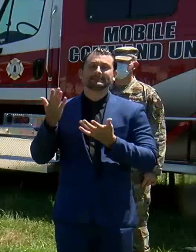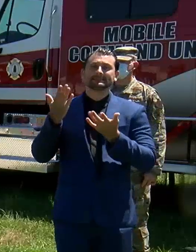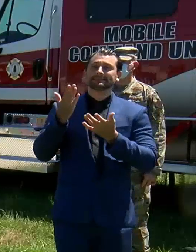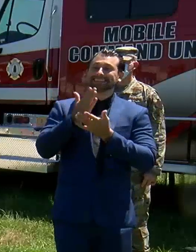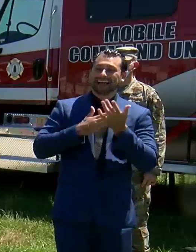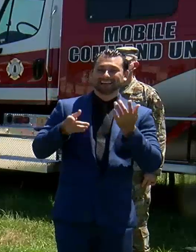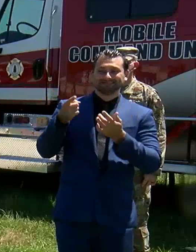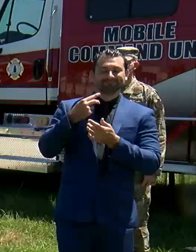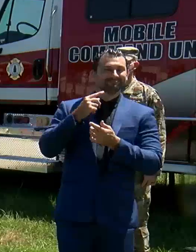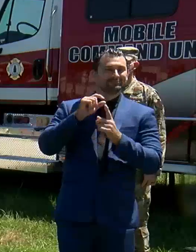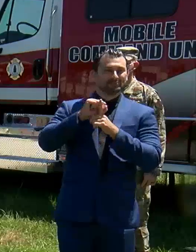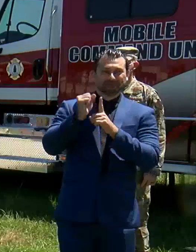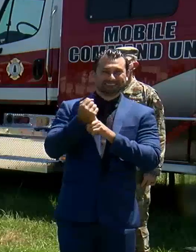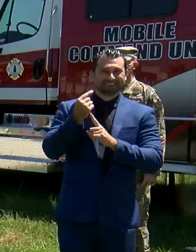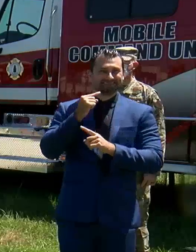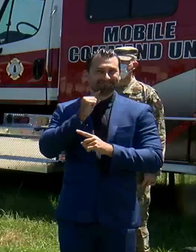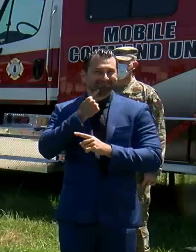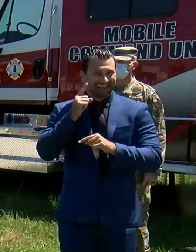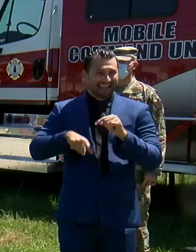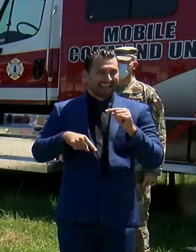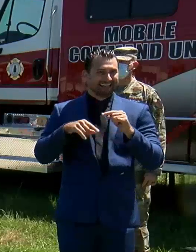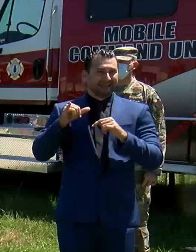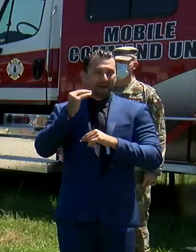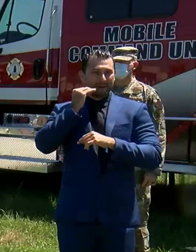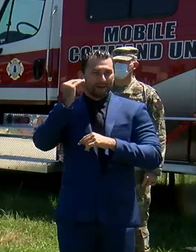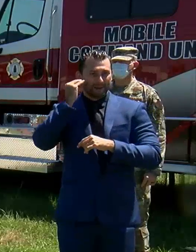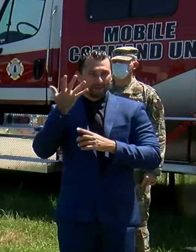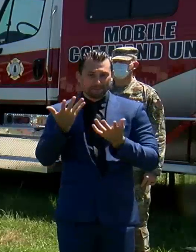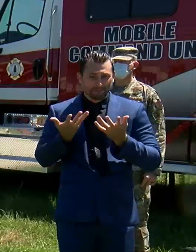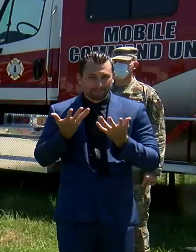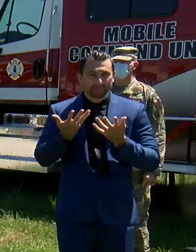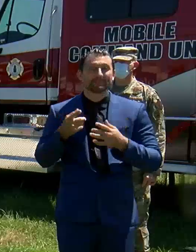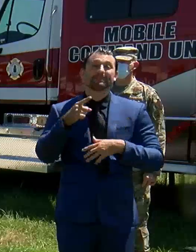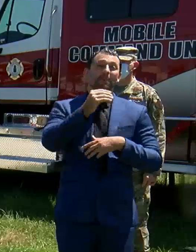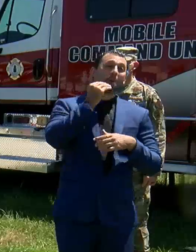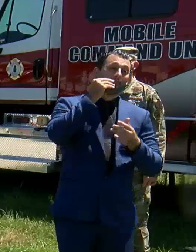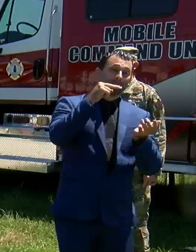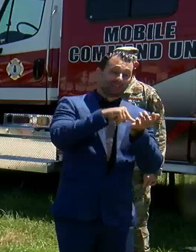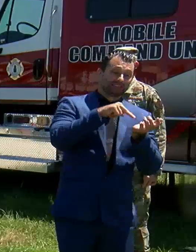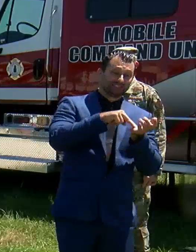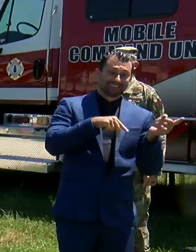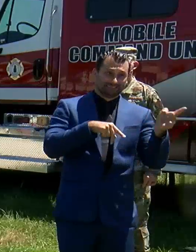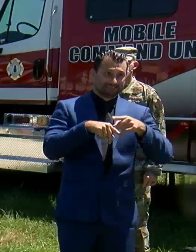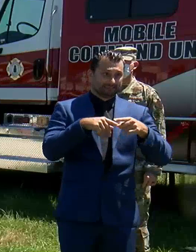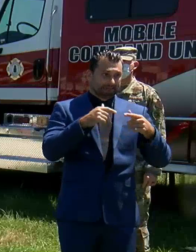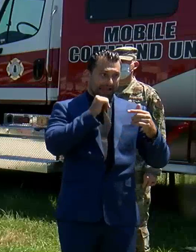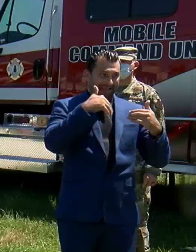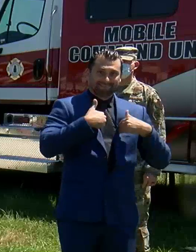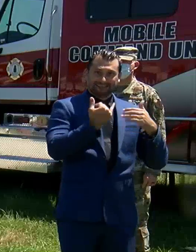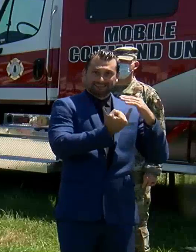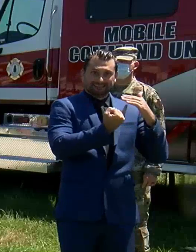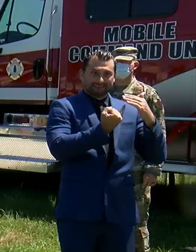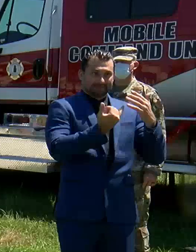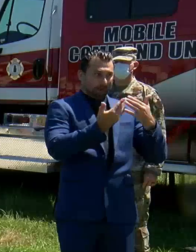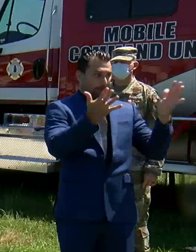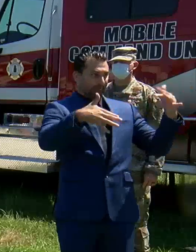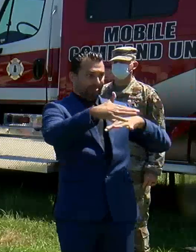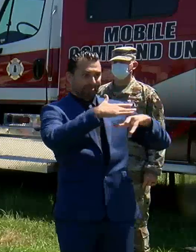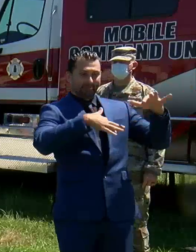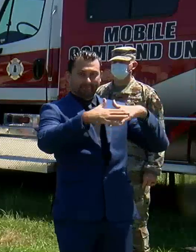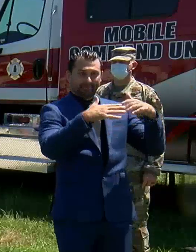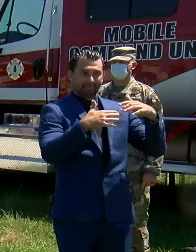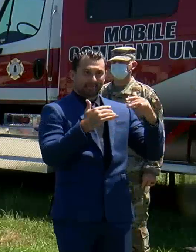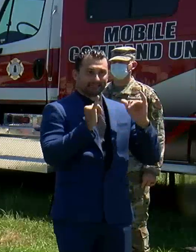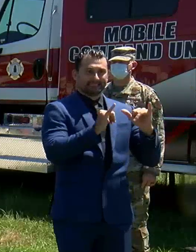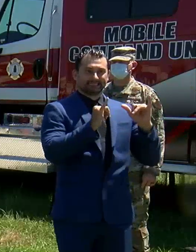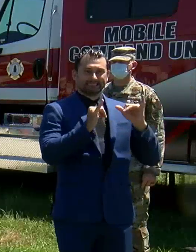where you could care for a COVID patient. Many of them do not have that, and so if they do not have that, you don't have a way to keep this